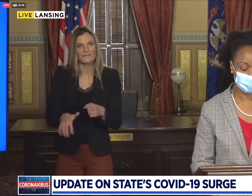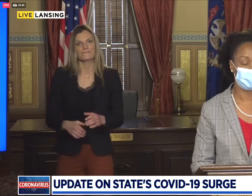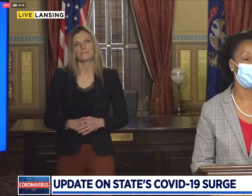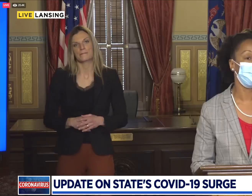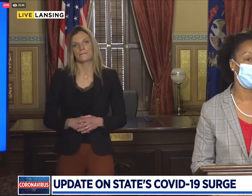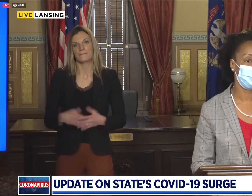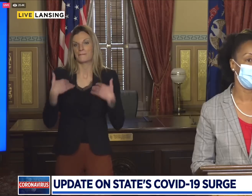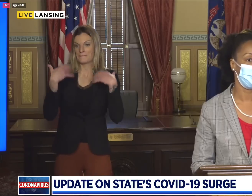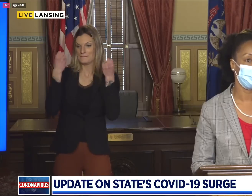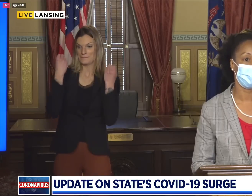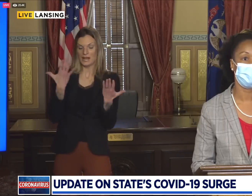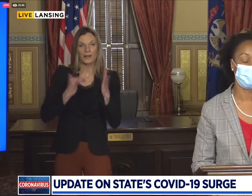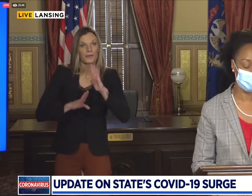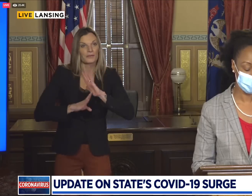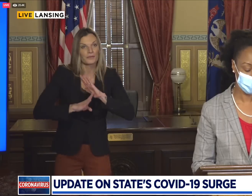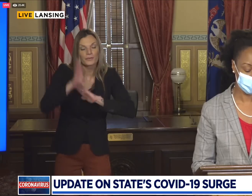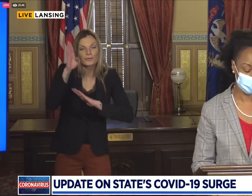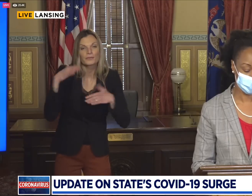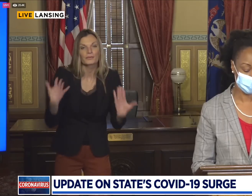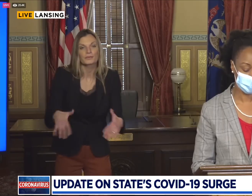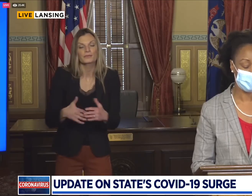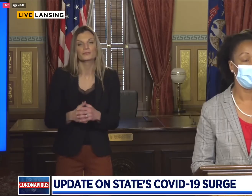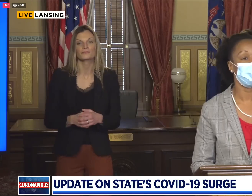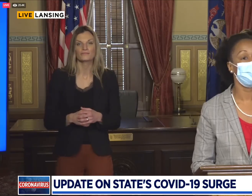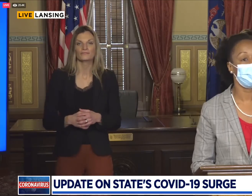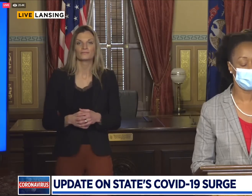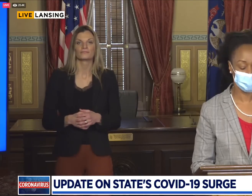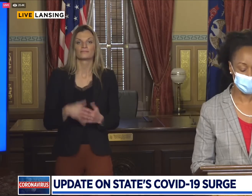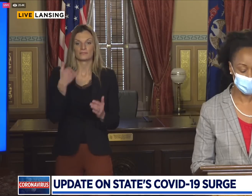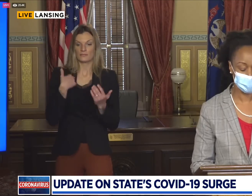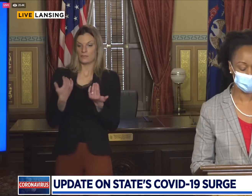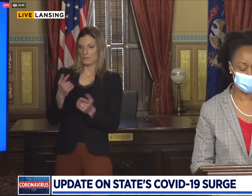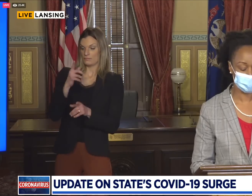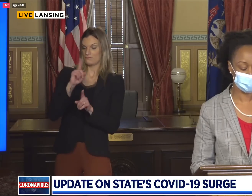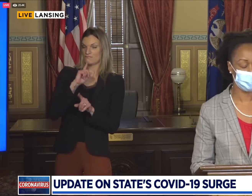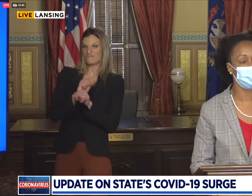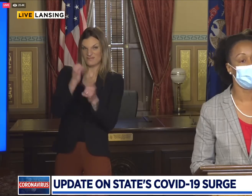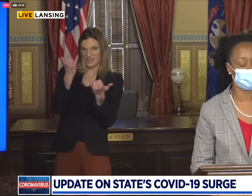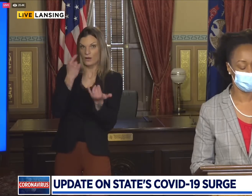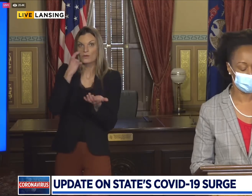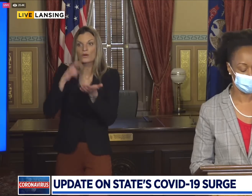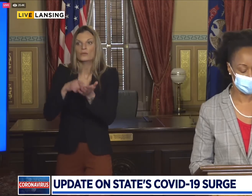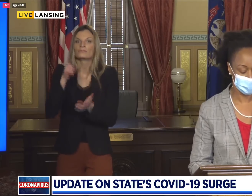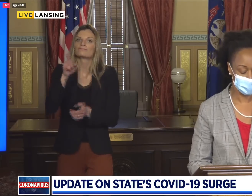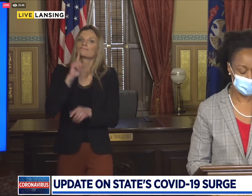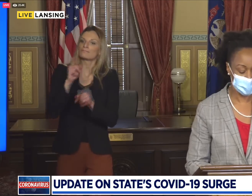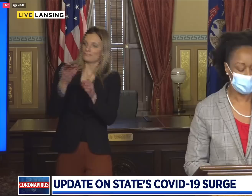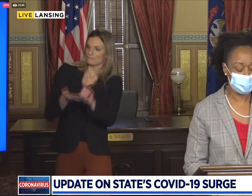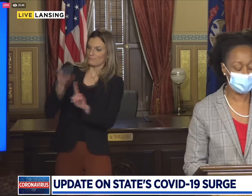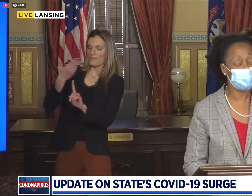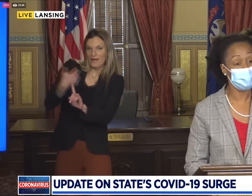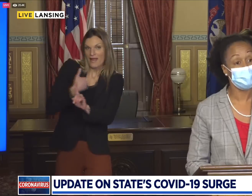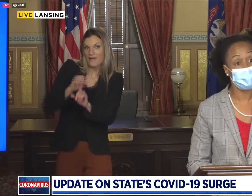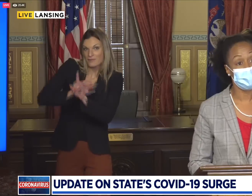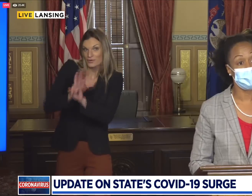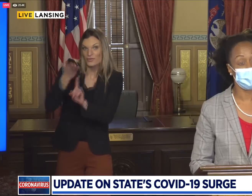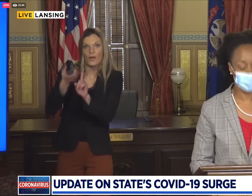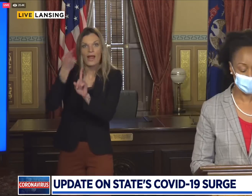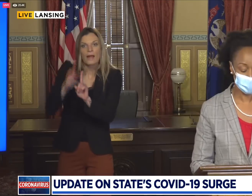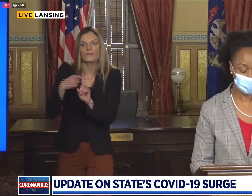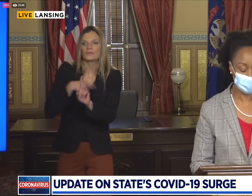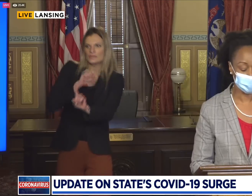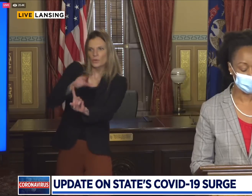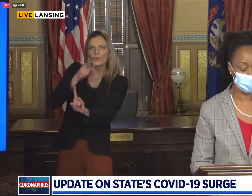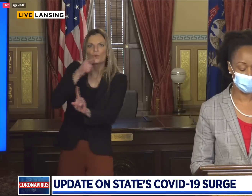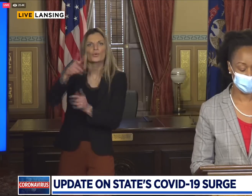cases, and those cases each have so many contacts, it is taking longer for us to reach all of them. This means that there may